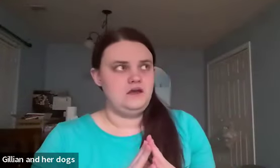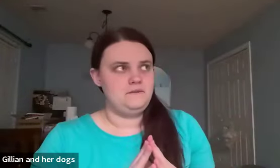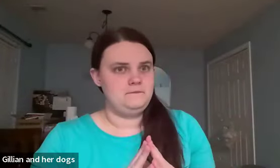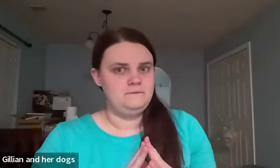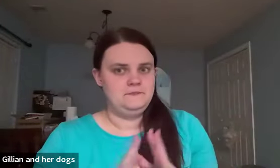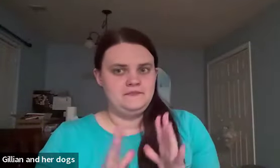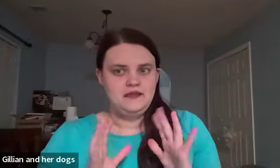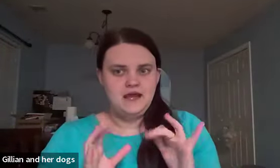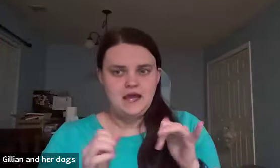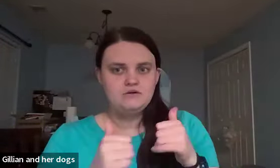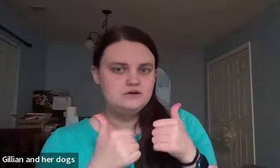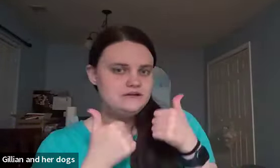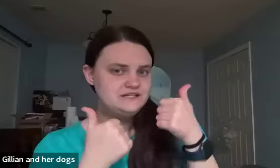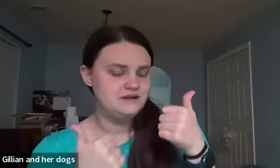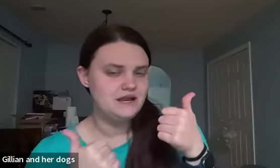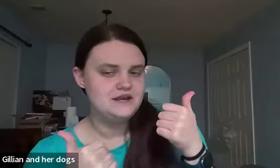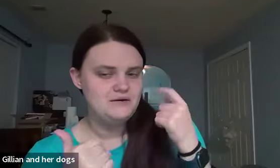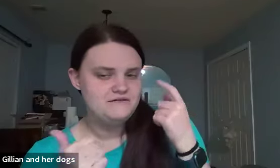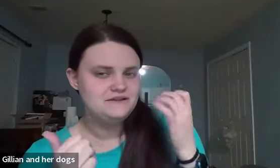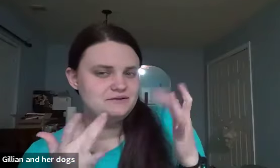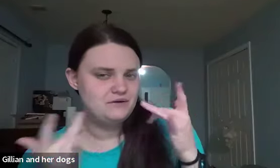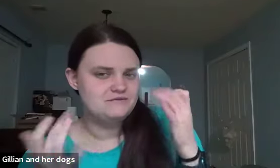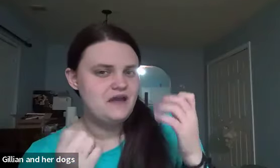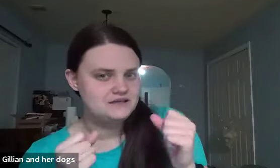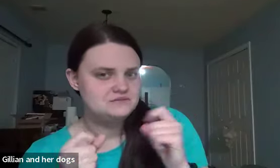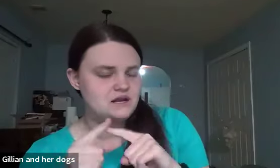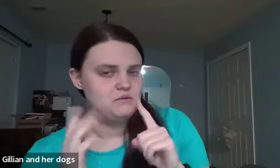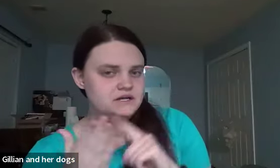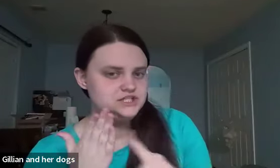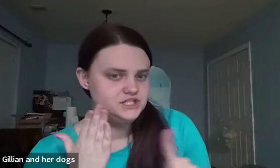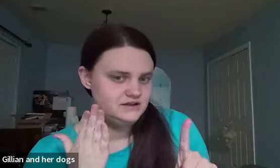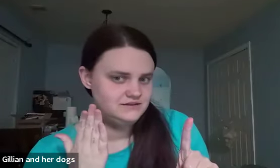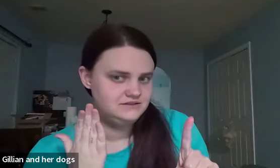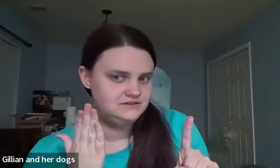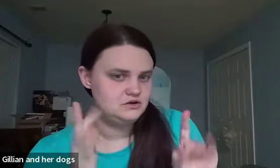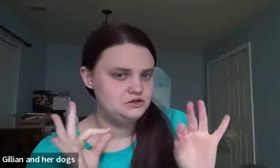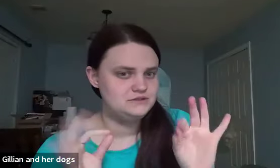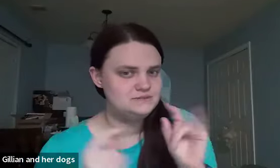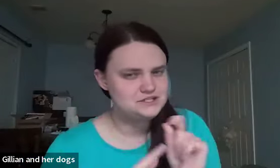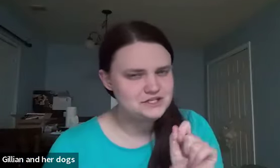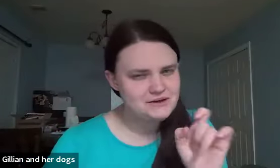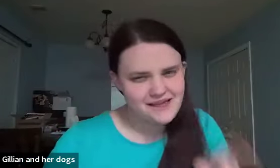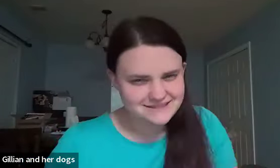Okay. How are we doing? I know I feel like we're going fast, but I want to check on you, especially you,